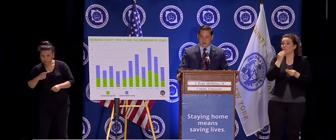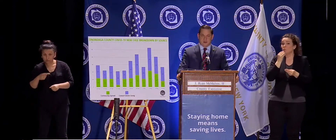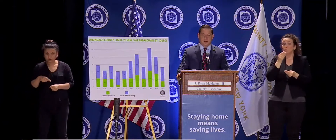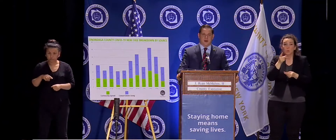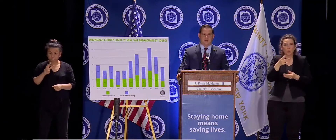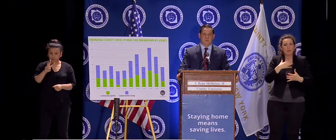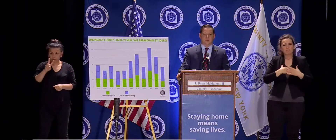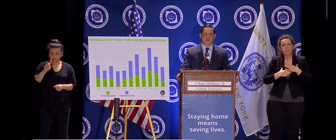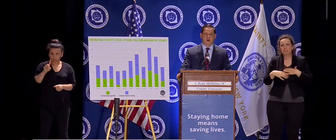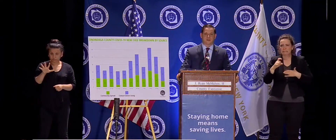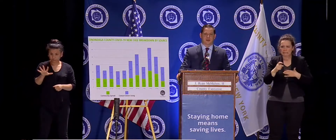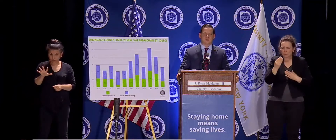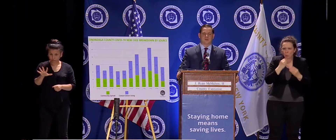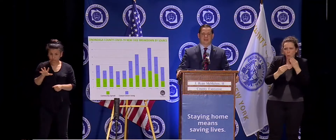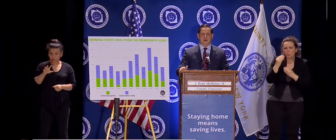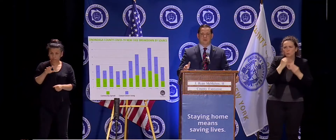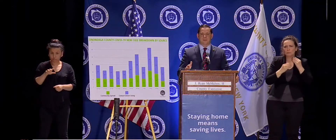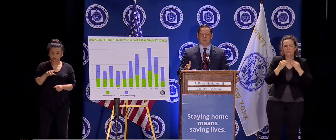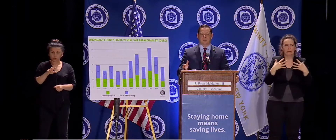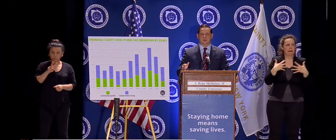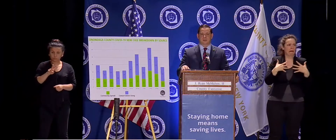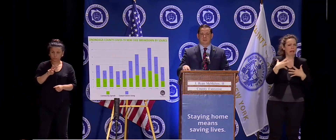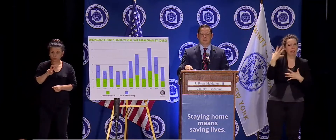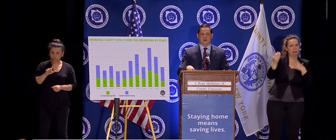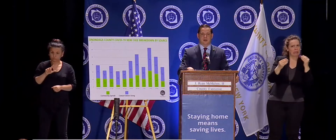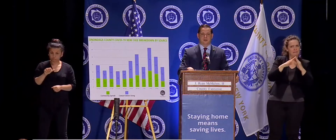315-218-1987. Please call this number if you need help with a